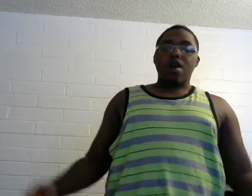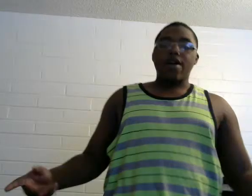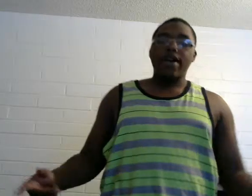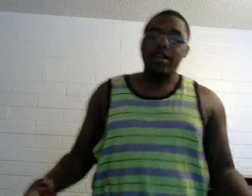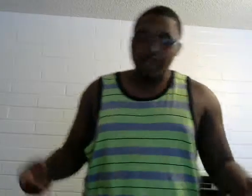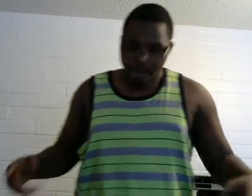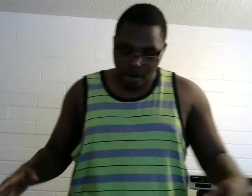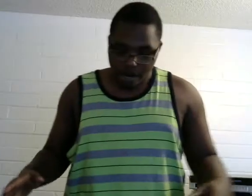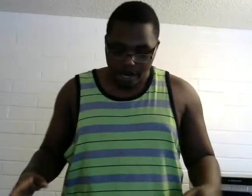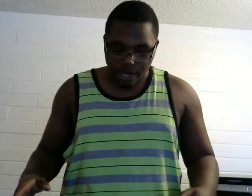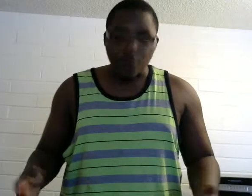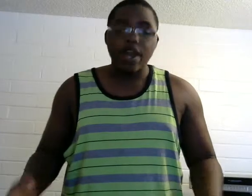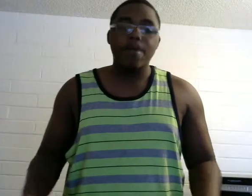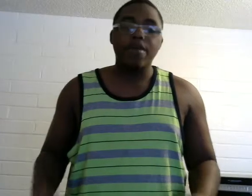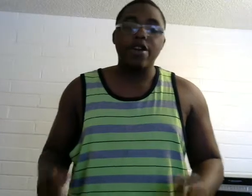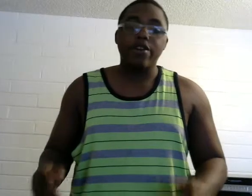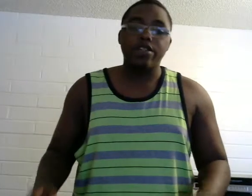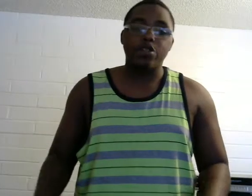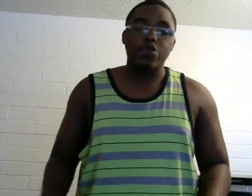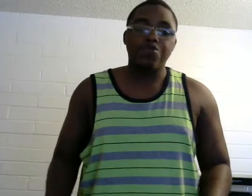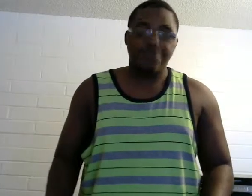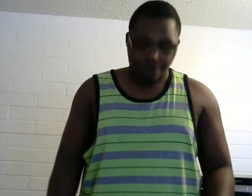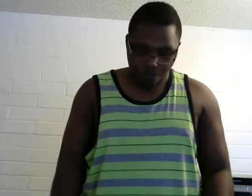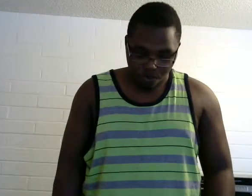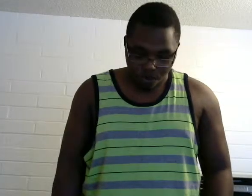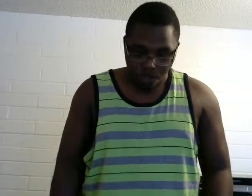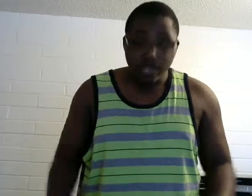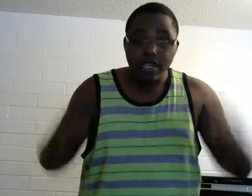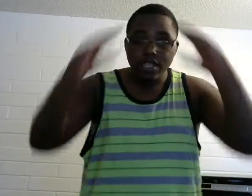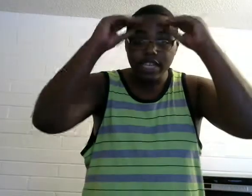All right, here is vocabulary unit 2.